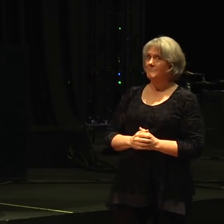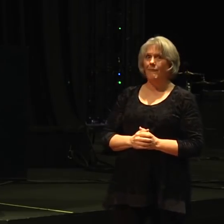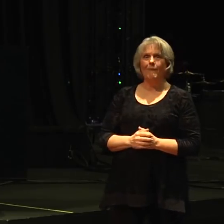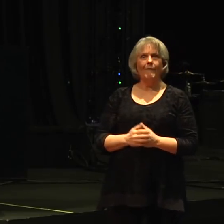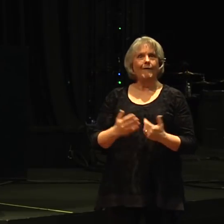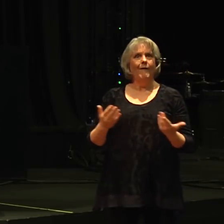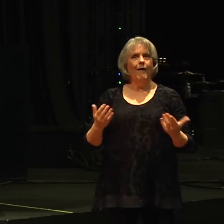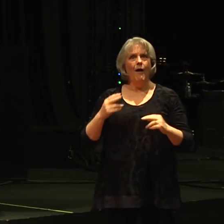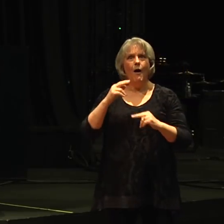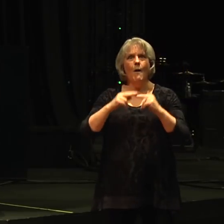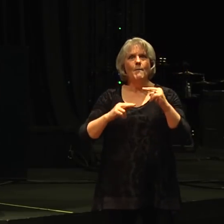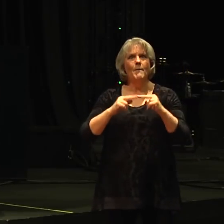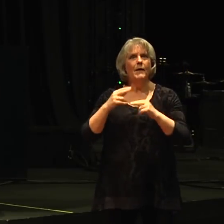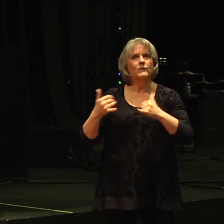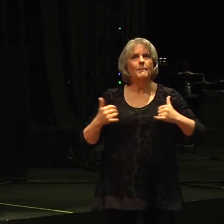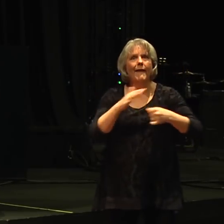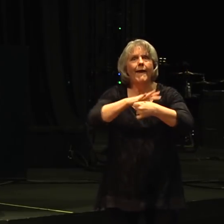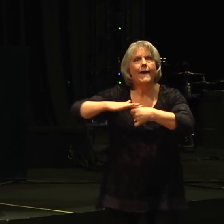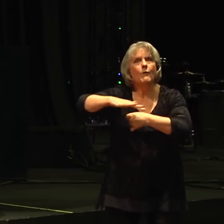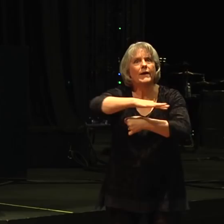Build an obstacle course.